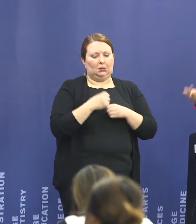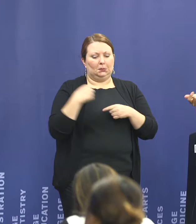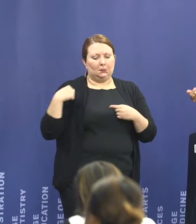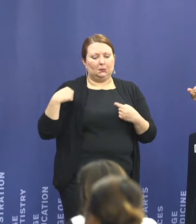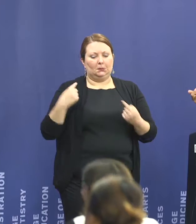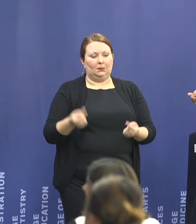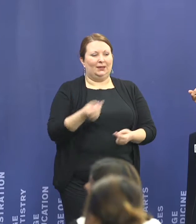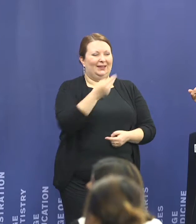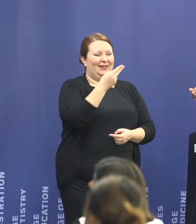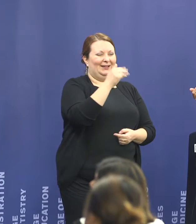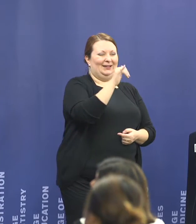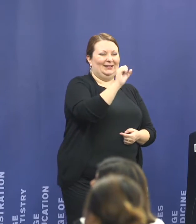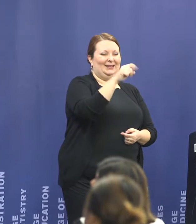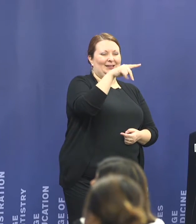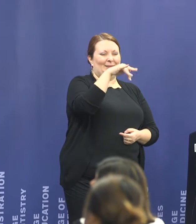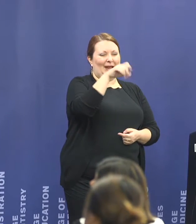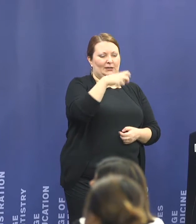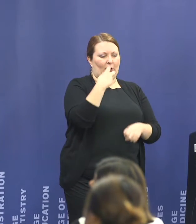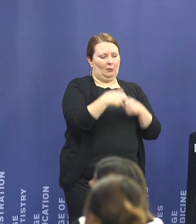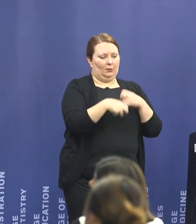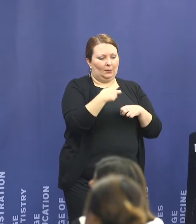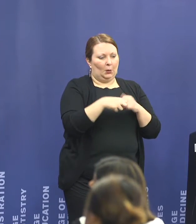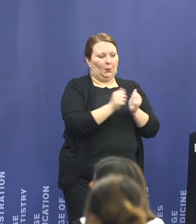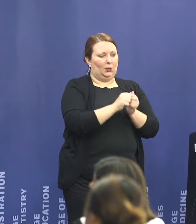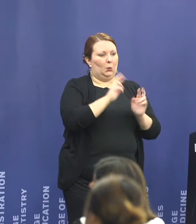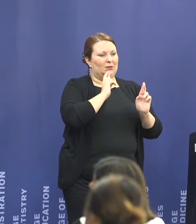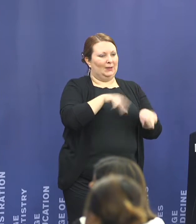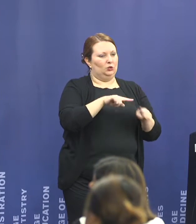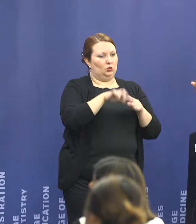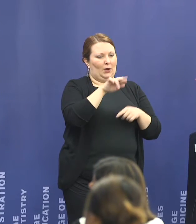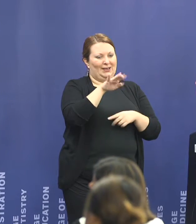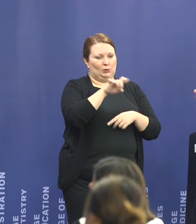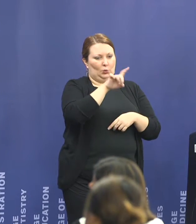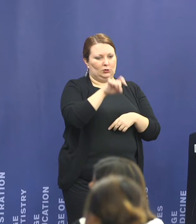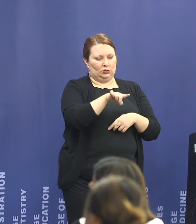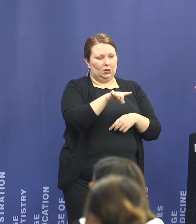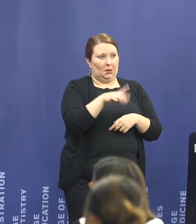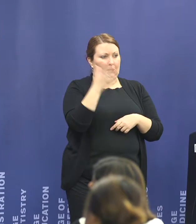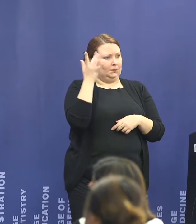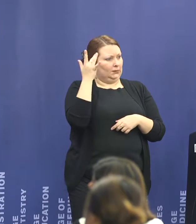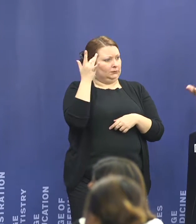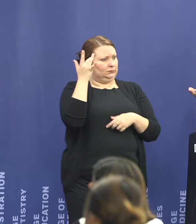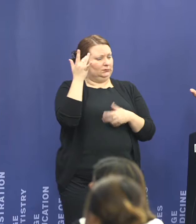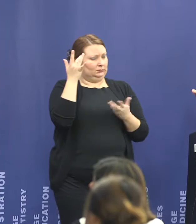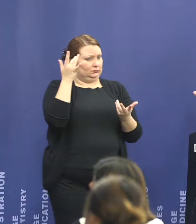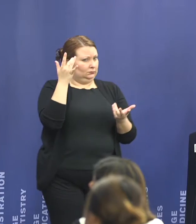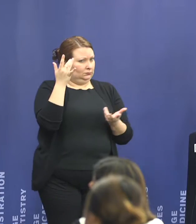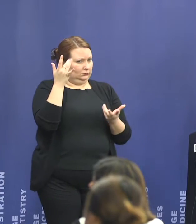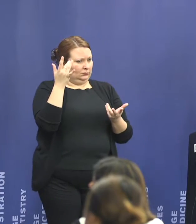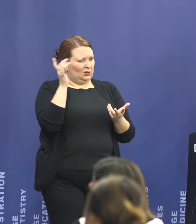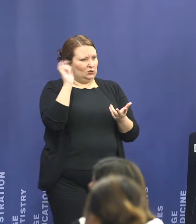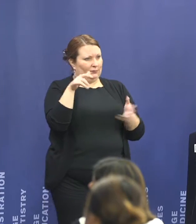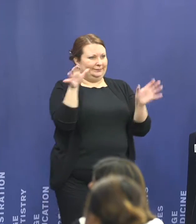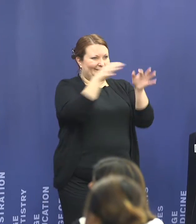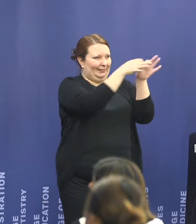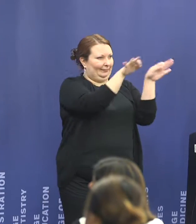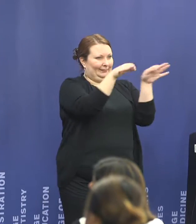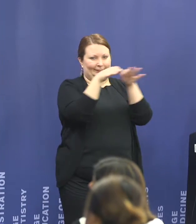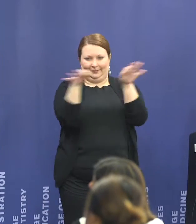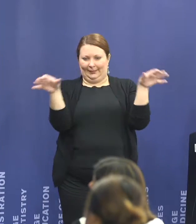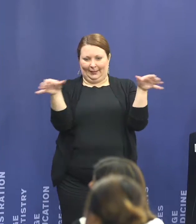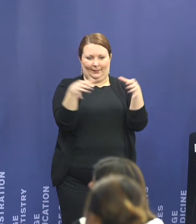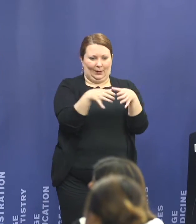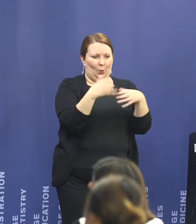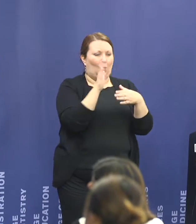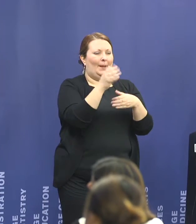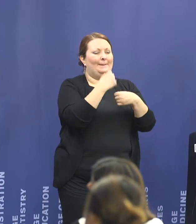that Hispanics have difficulty in responding to the race question. One of the main reasons for the combined questions that will make it easier